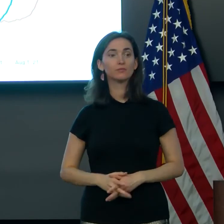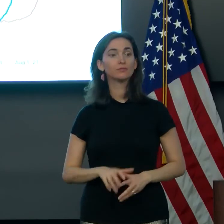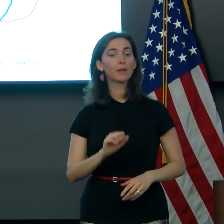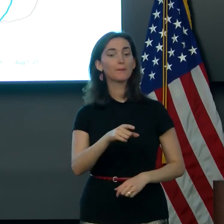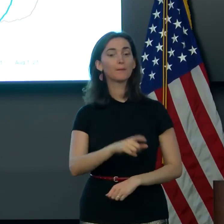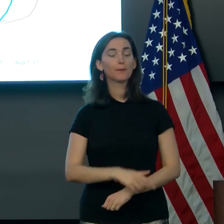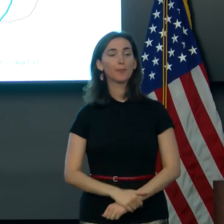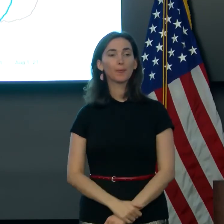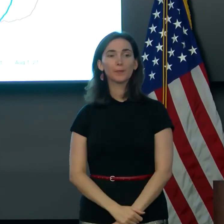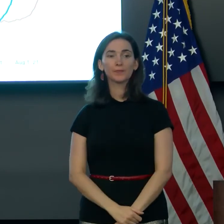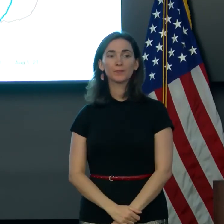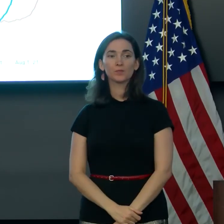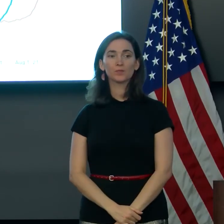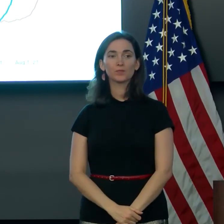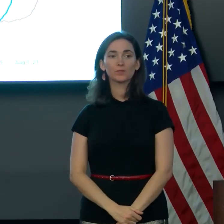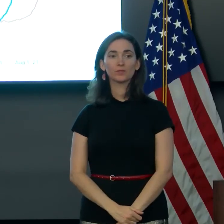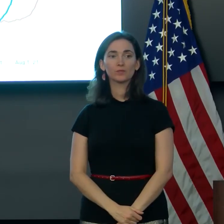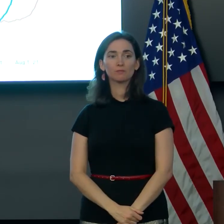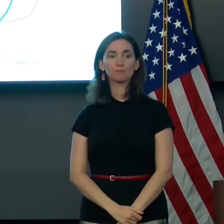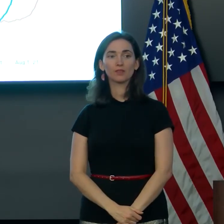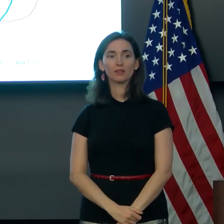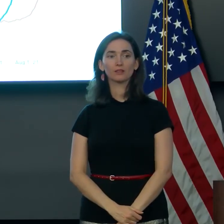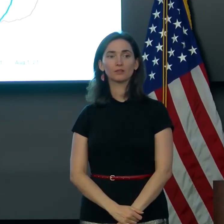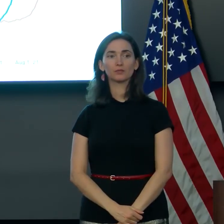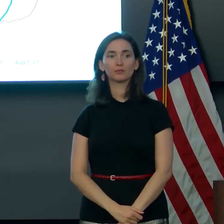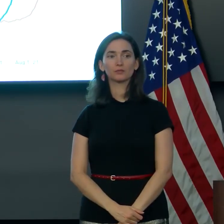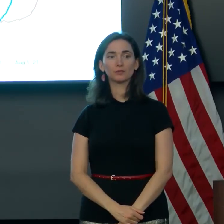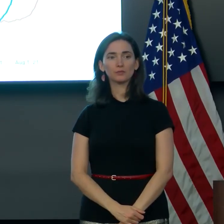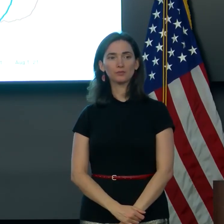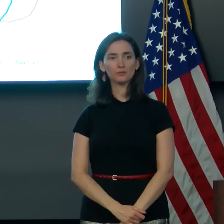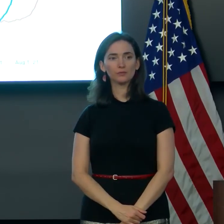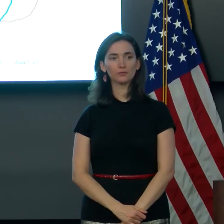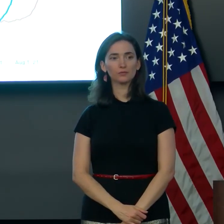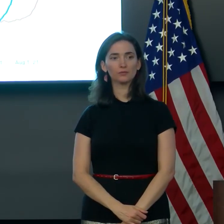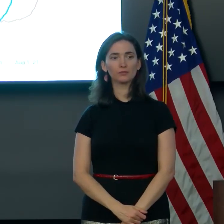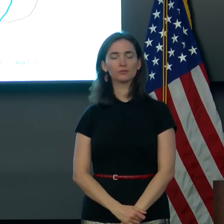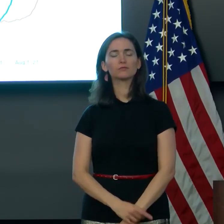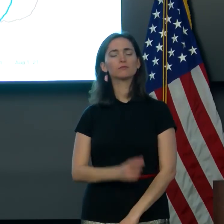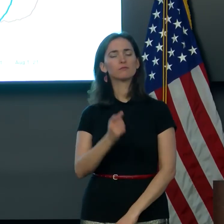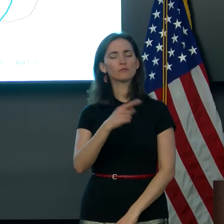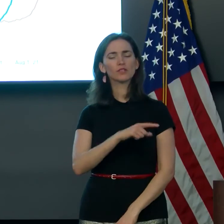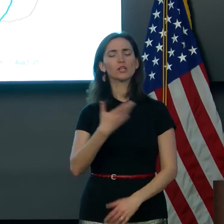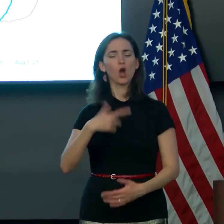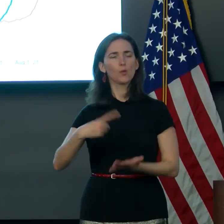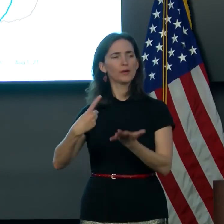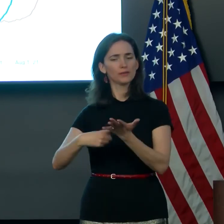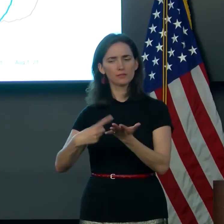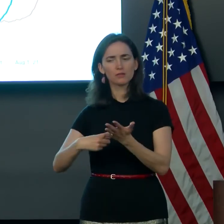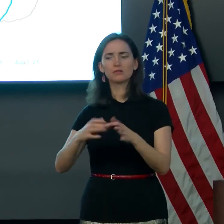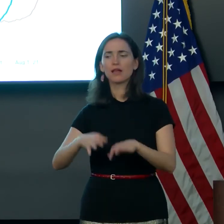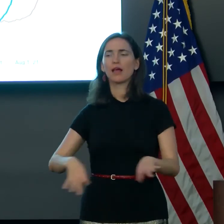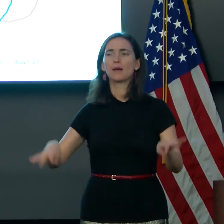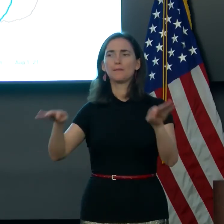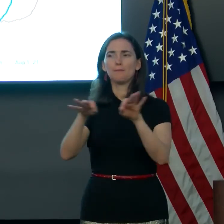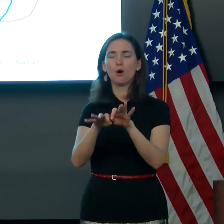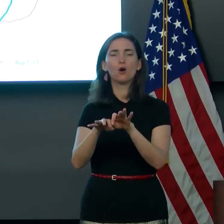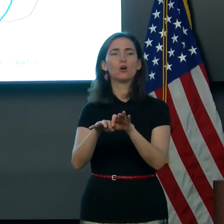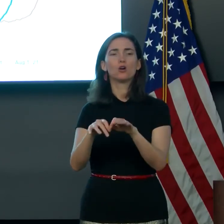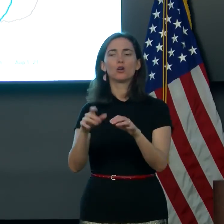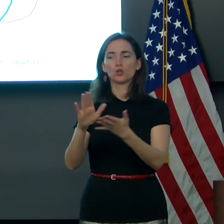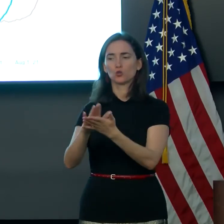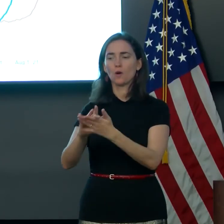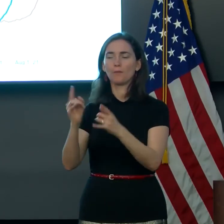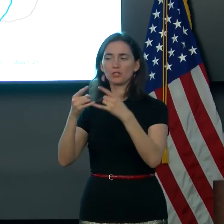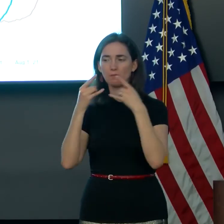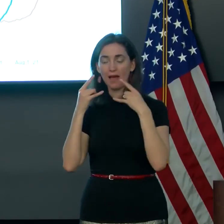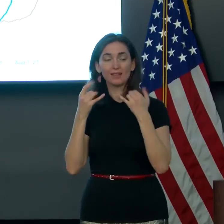ma'am. Sir, you've talked at length of the importance of having masks in schools, and there's been 2 public meetings this week that have dissolved